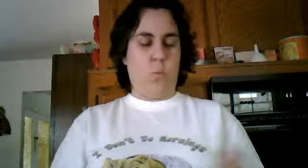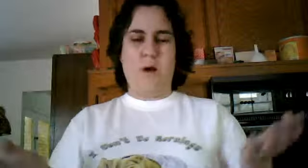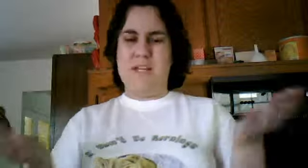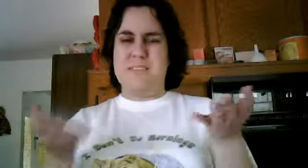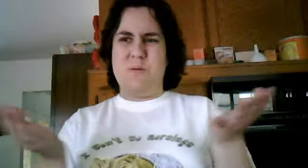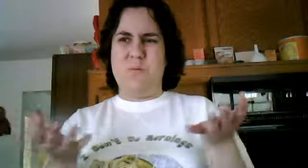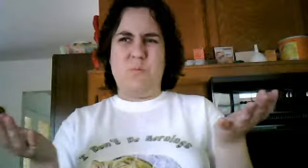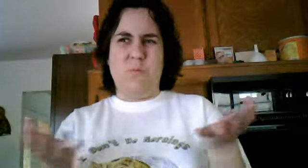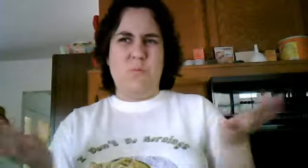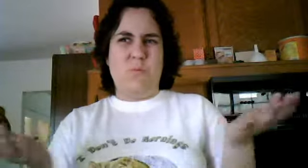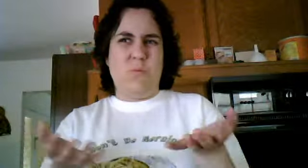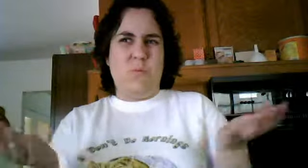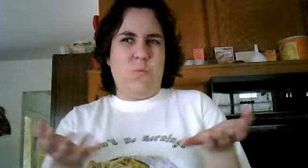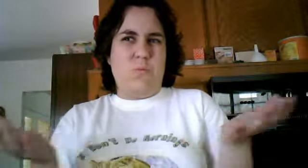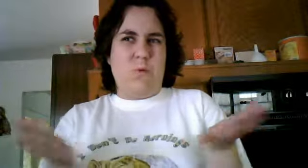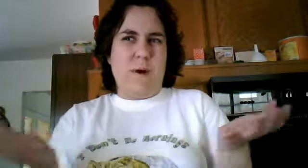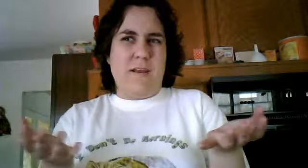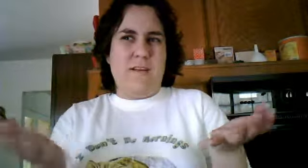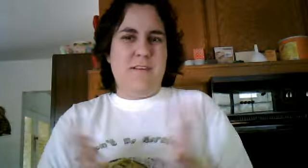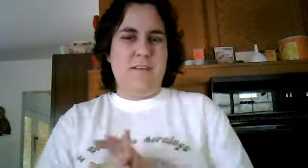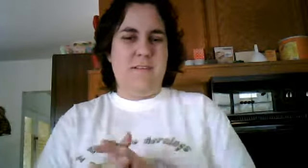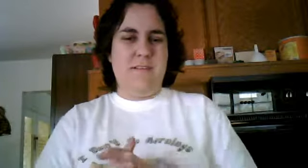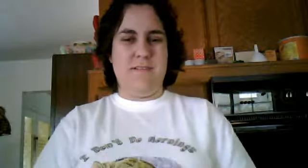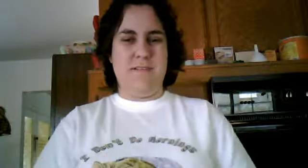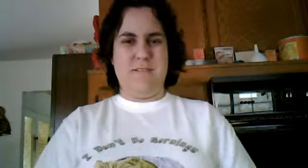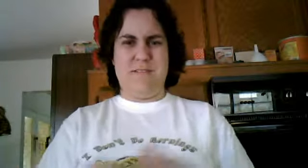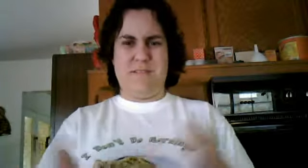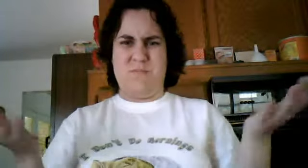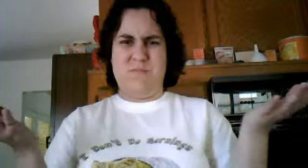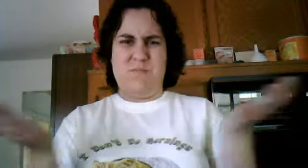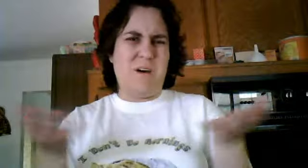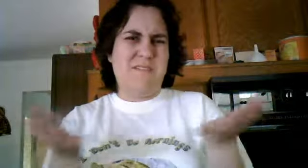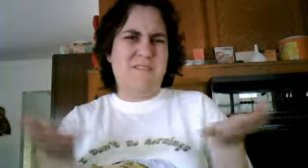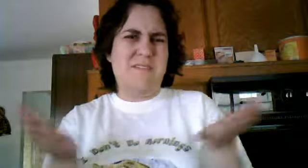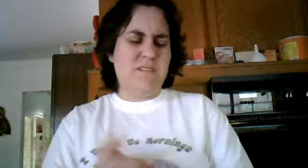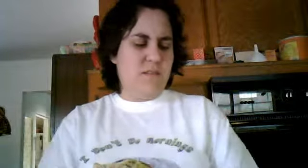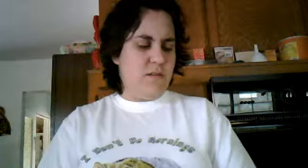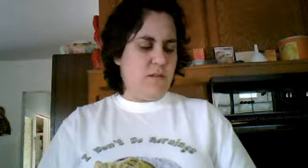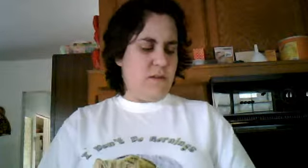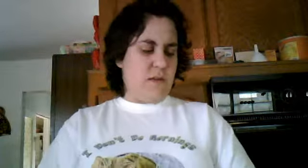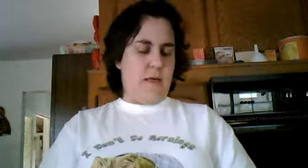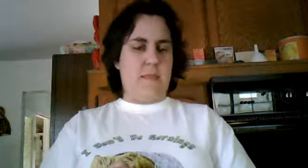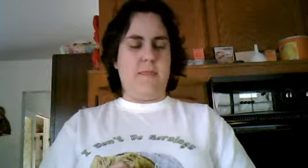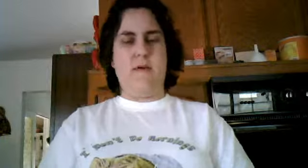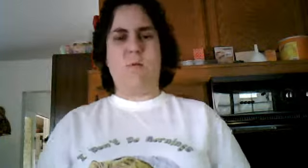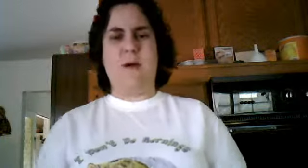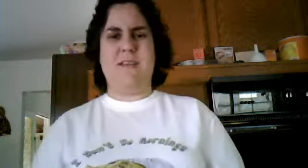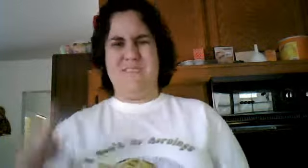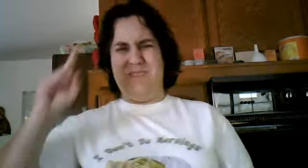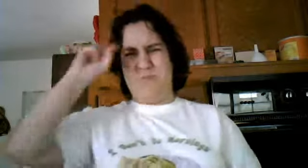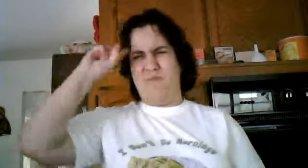What is in, well, what? So what? And then the other what? What